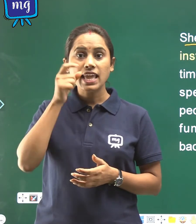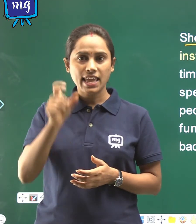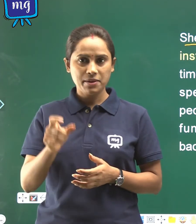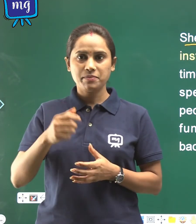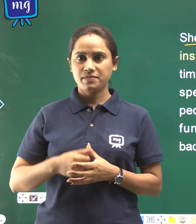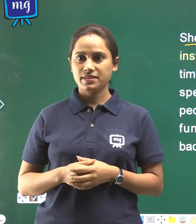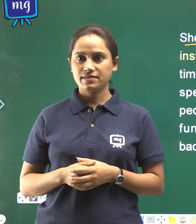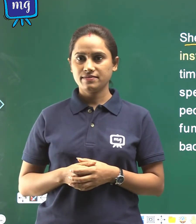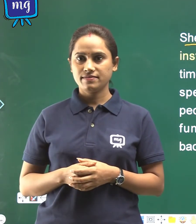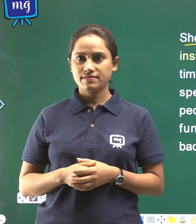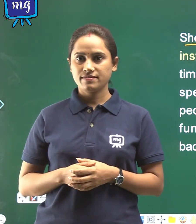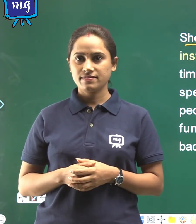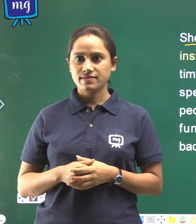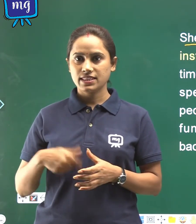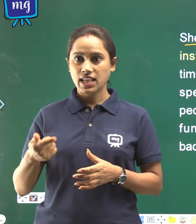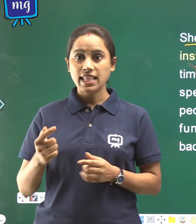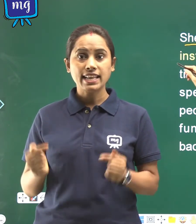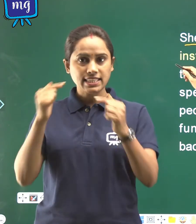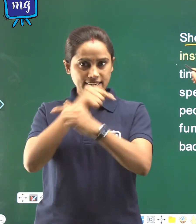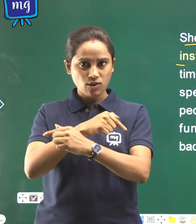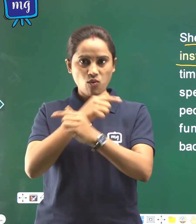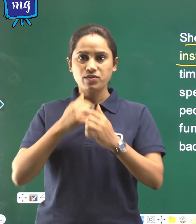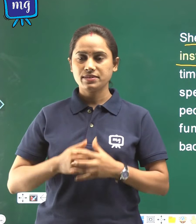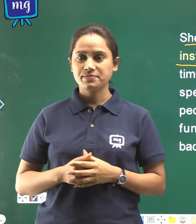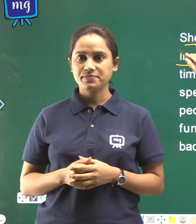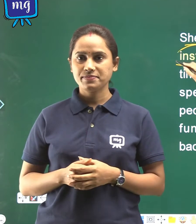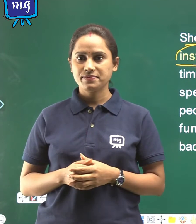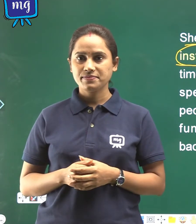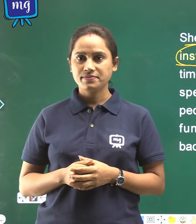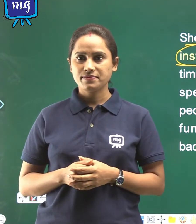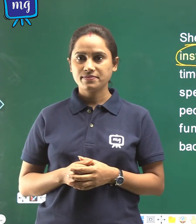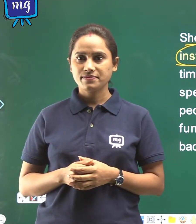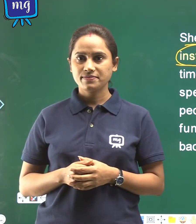him that instead of